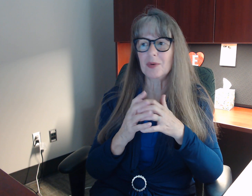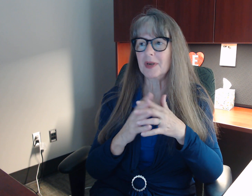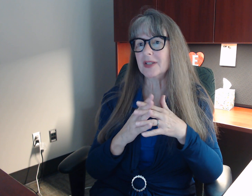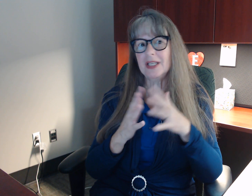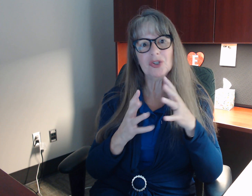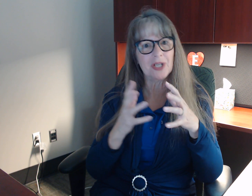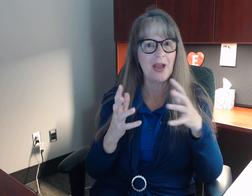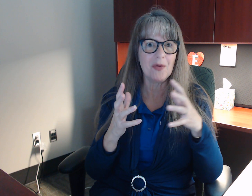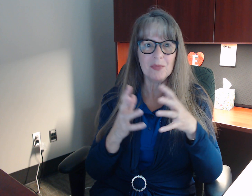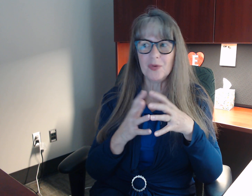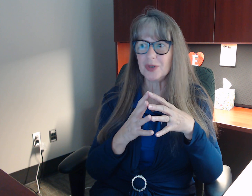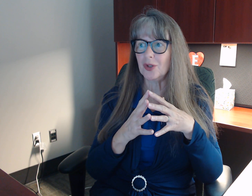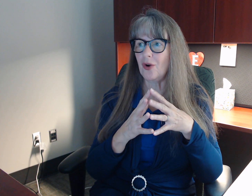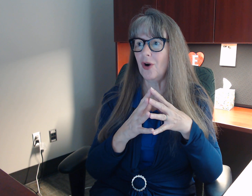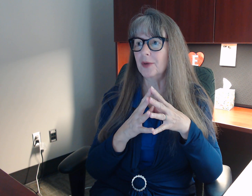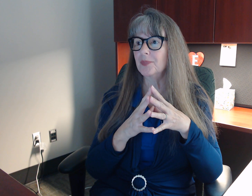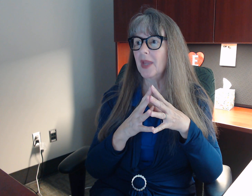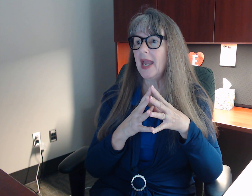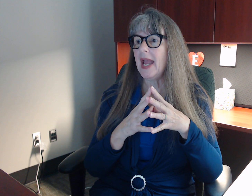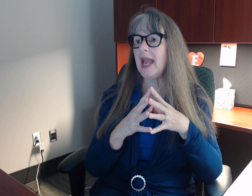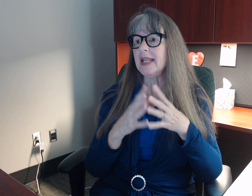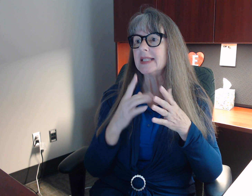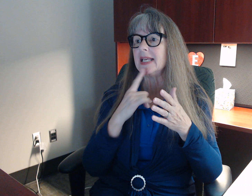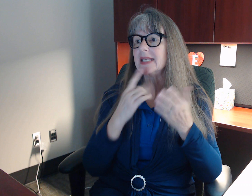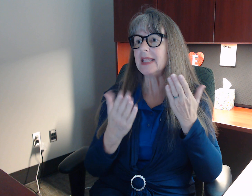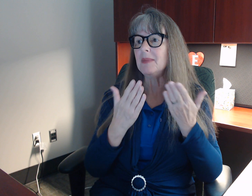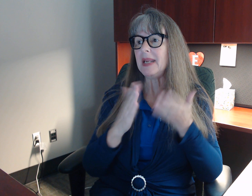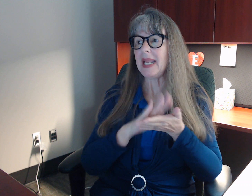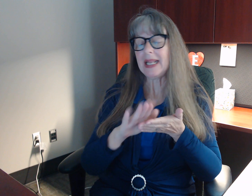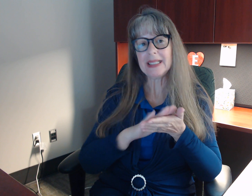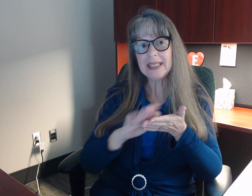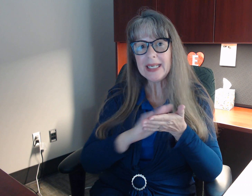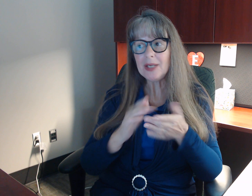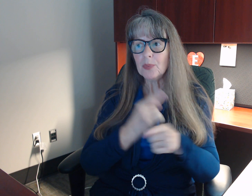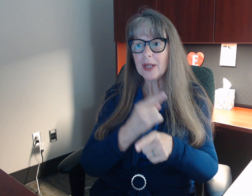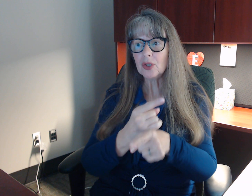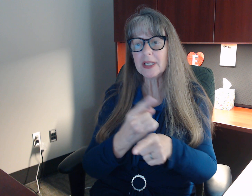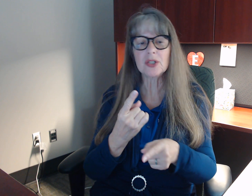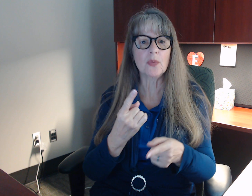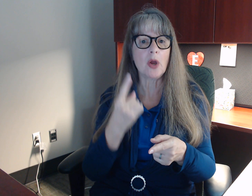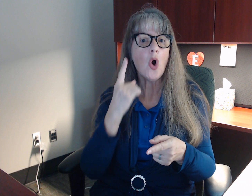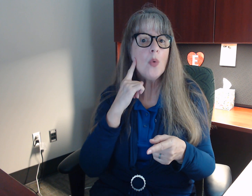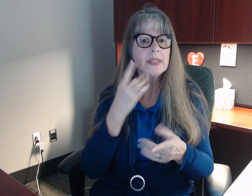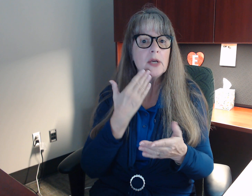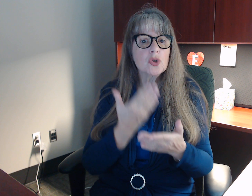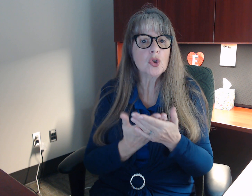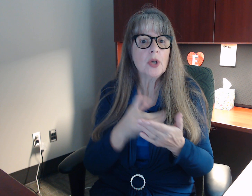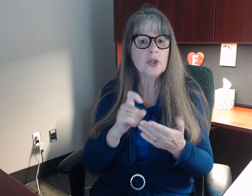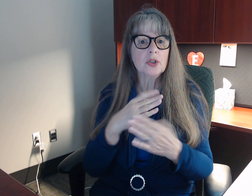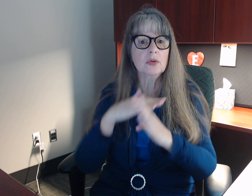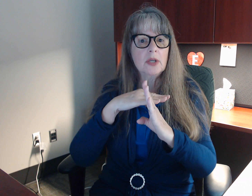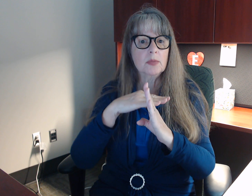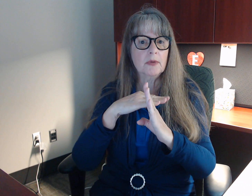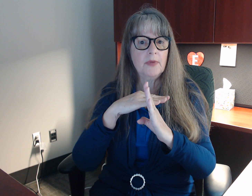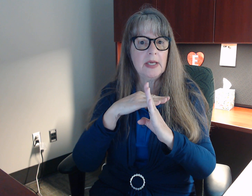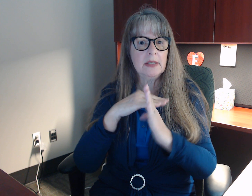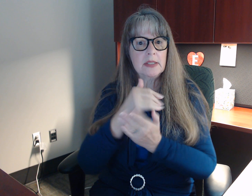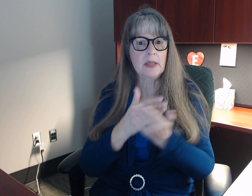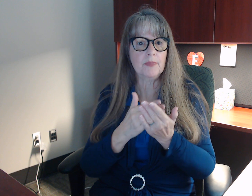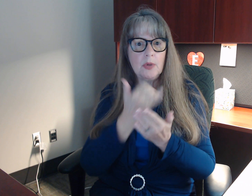it's engine, how it moves in the car. And it says that they may need cleaning regularly, so that, oh, it sounds good, I should do that to prevent something